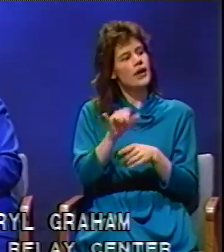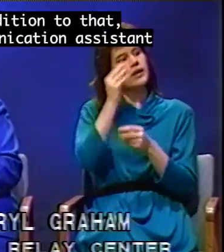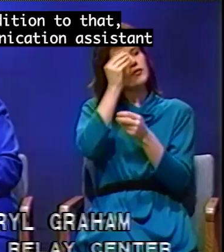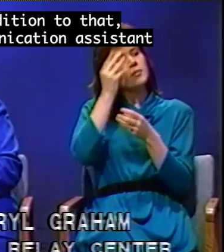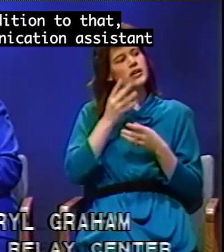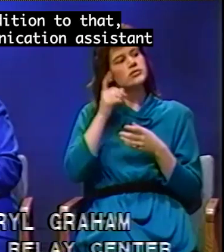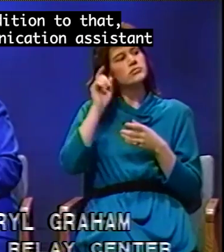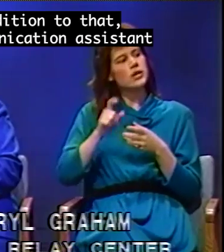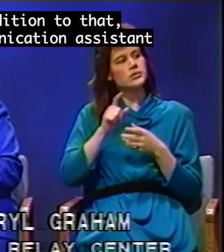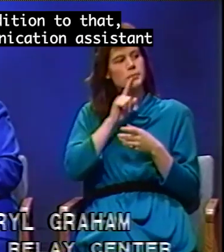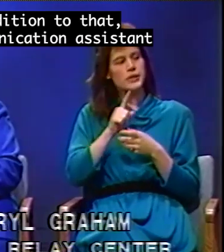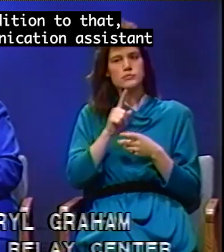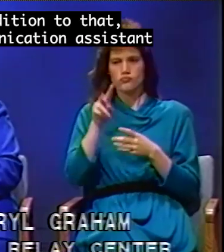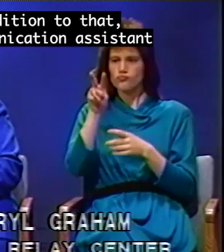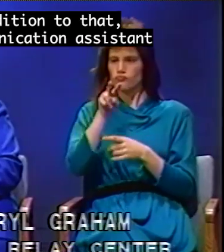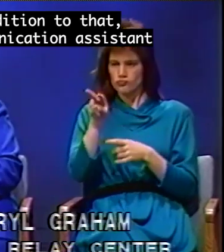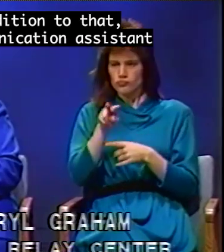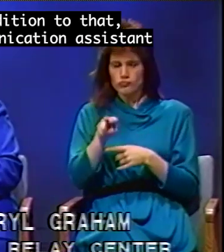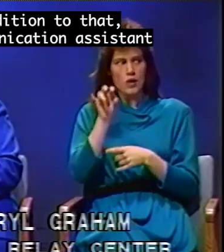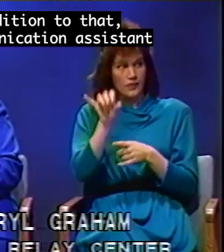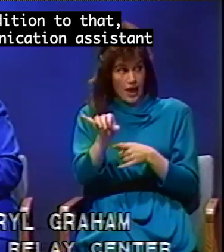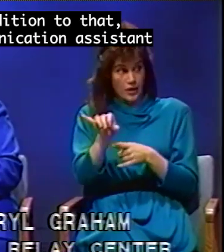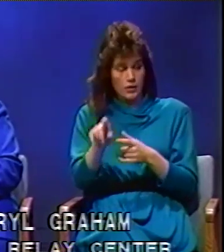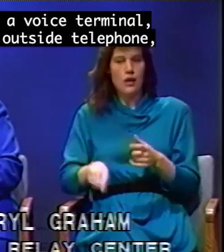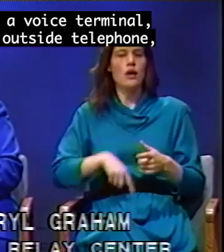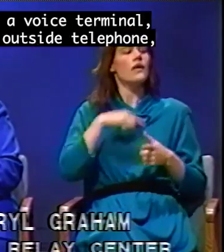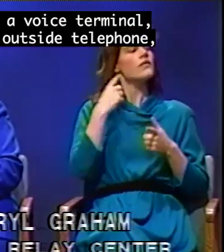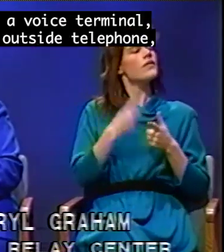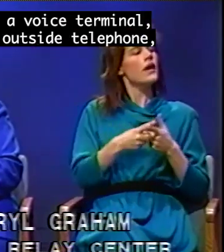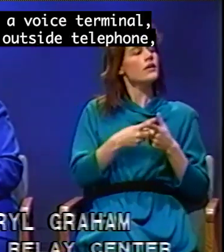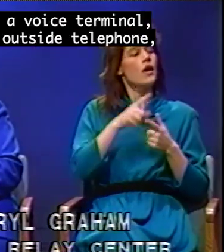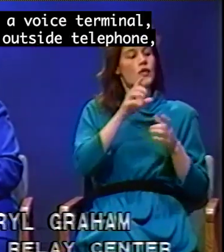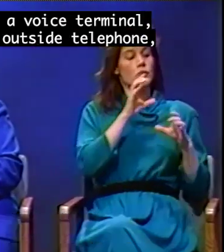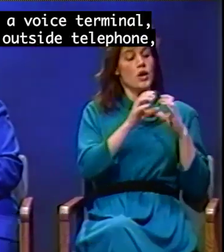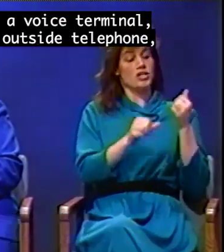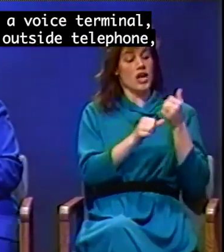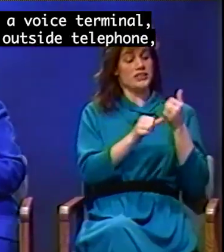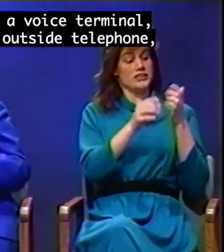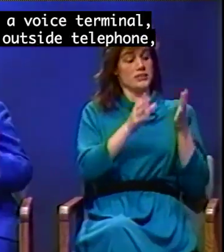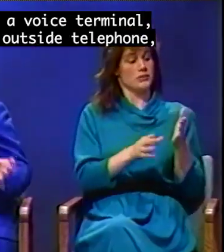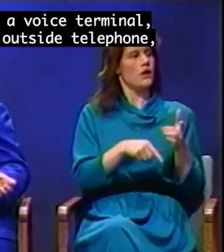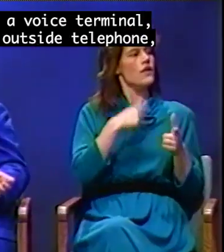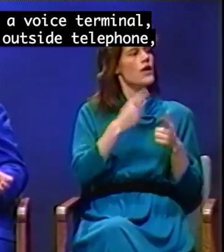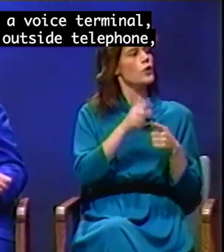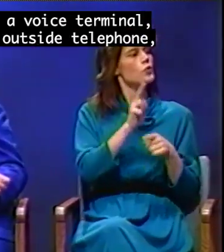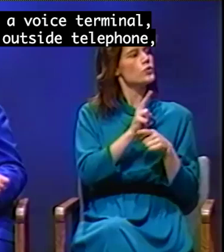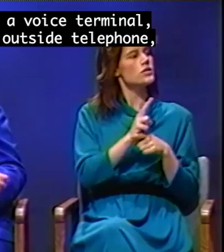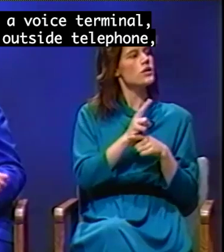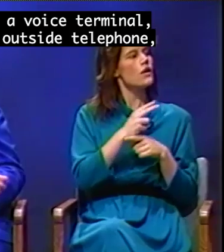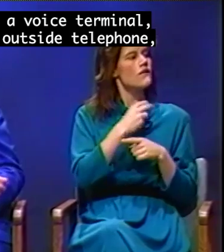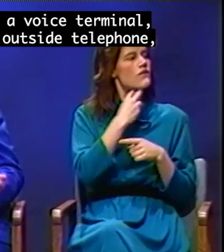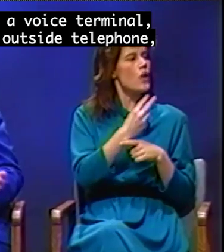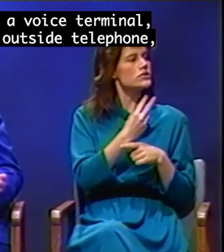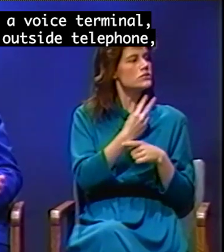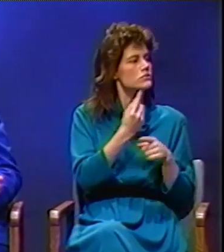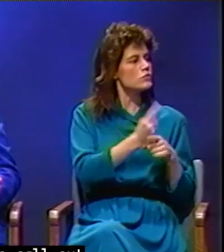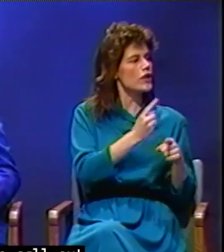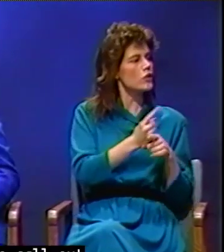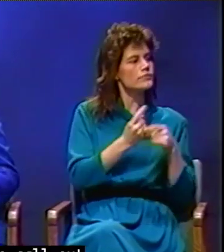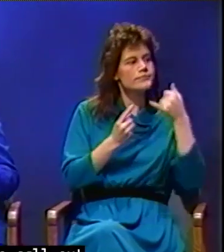In addition to that, the communication assistant then uses a voice terminal, a regular outside telephone, to